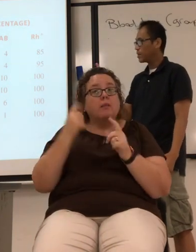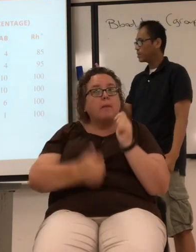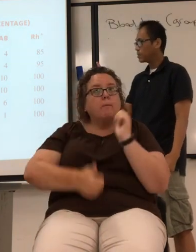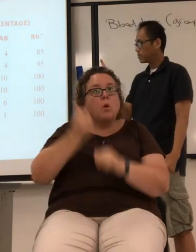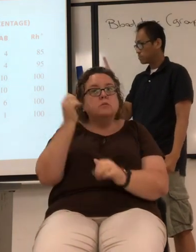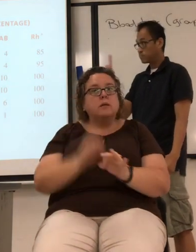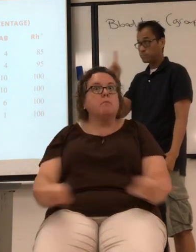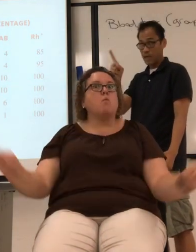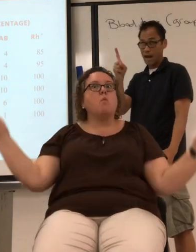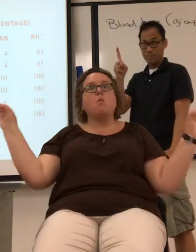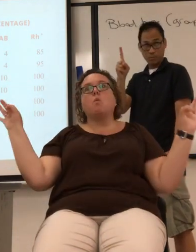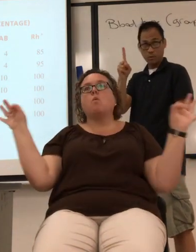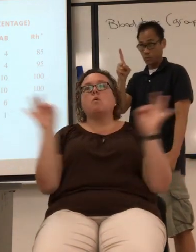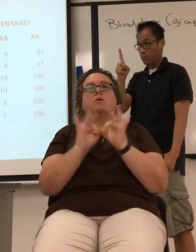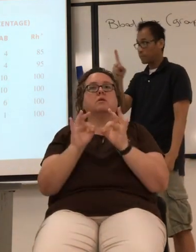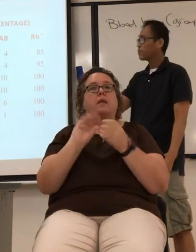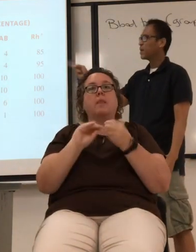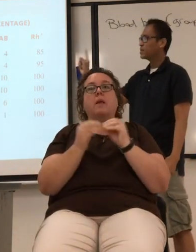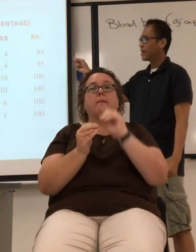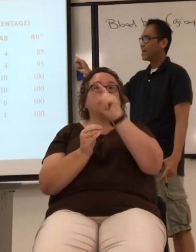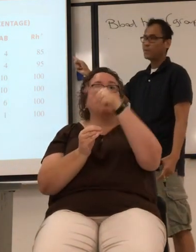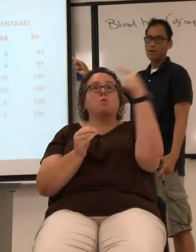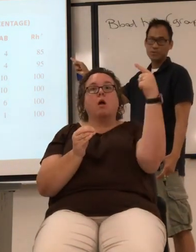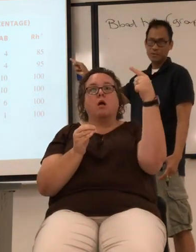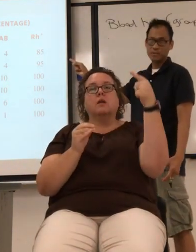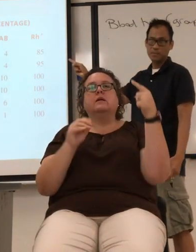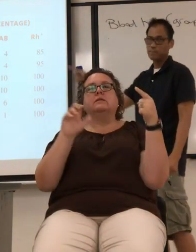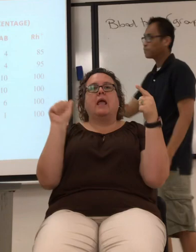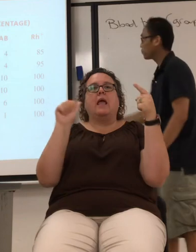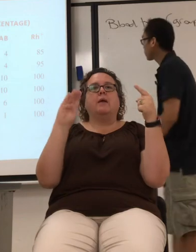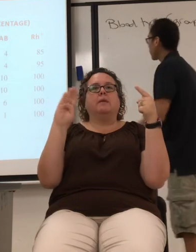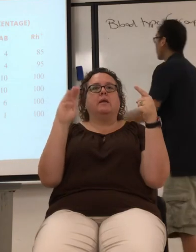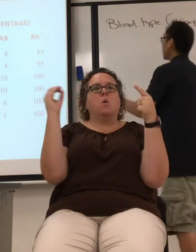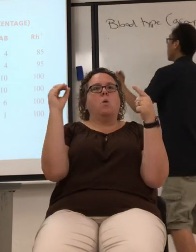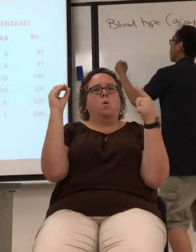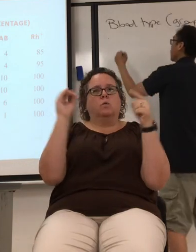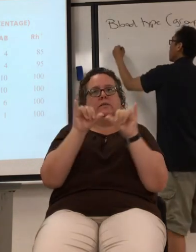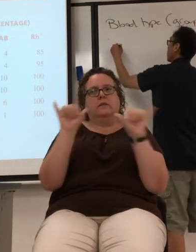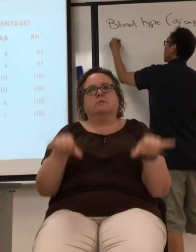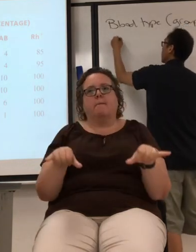number one type group, is the ABO system.